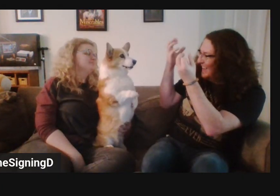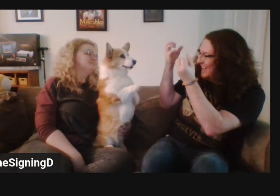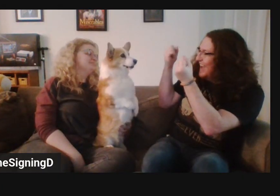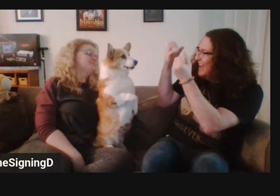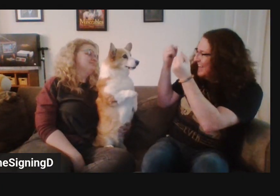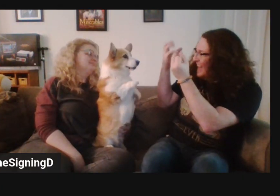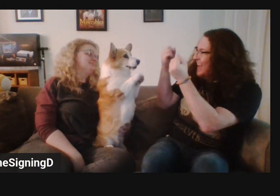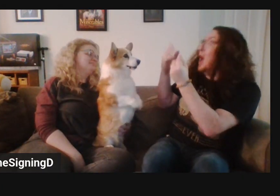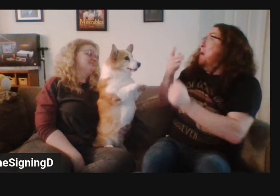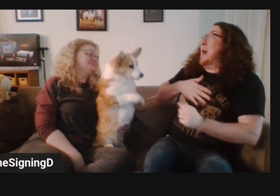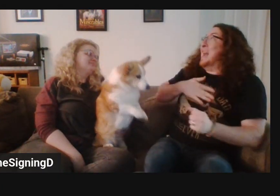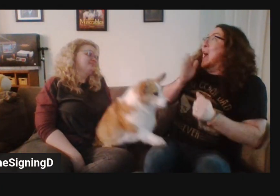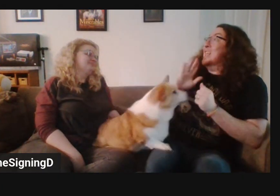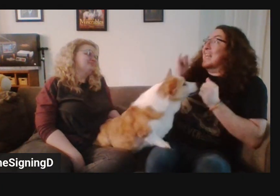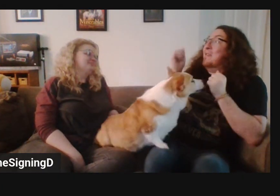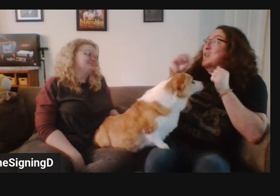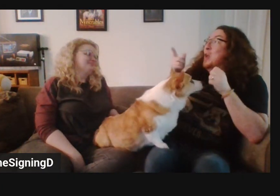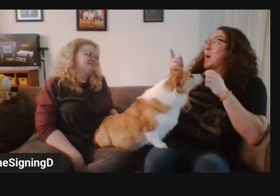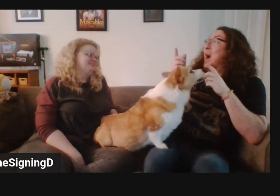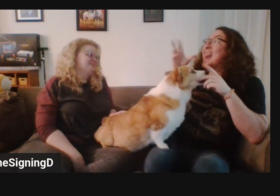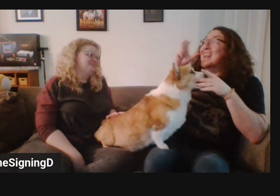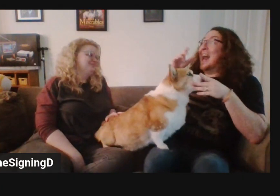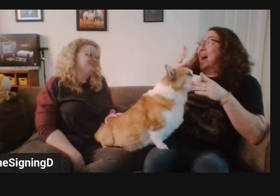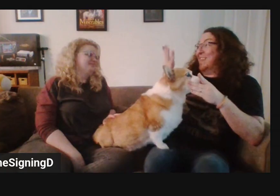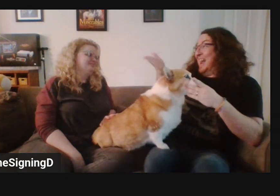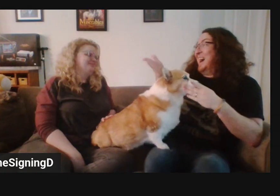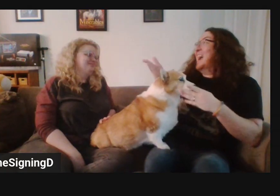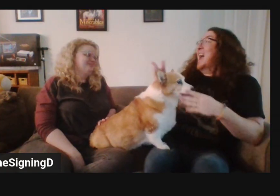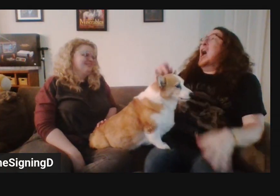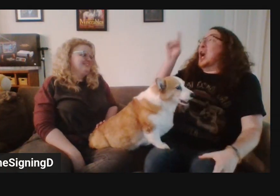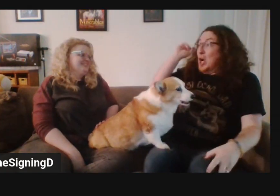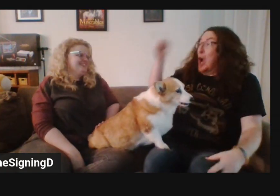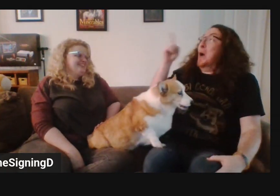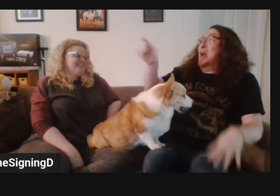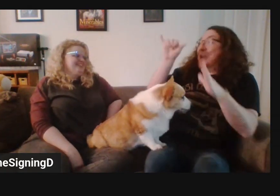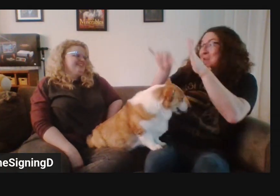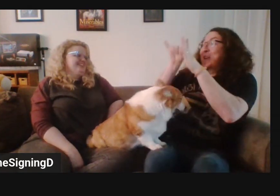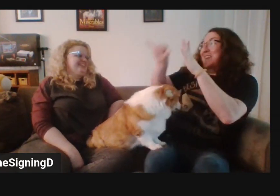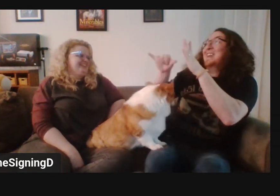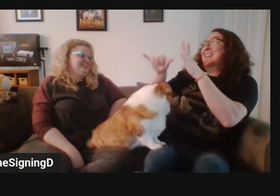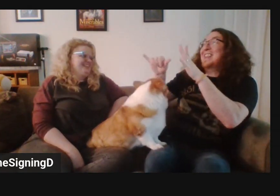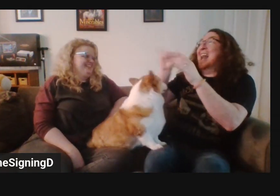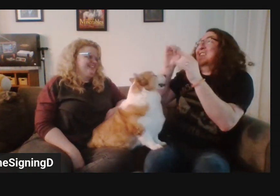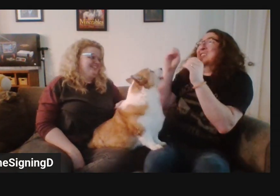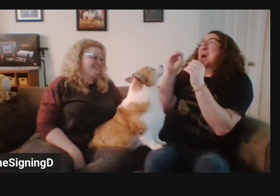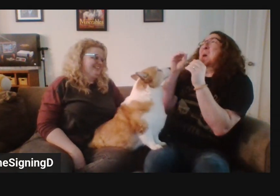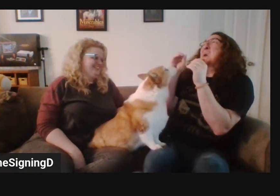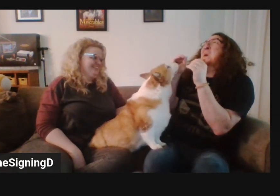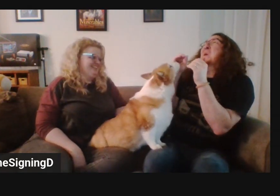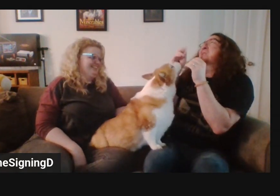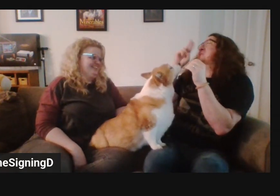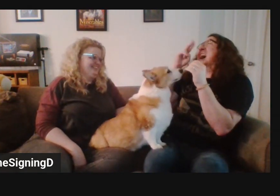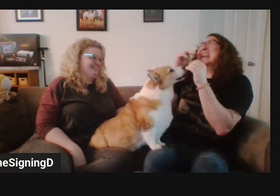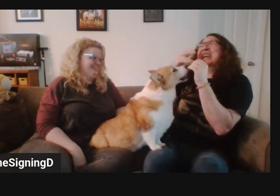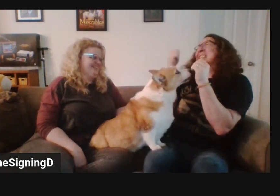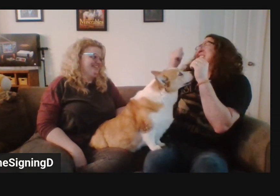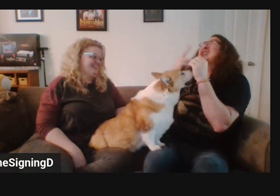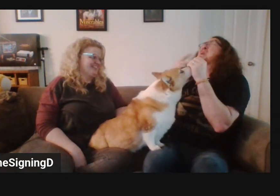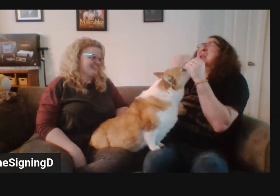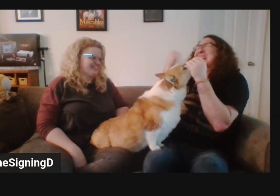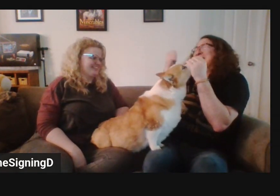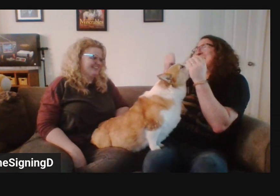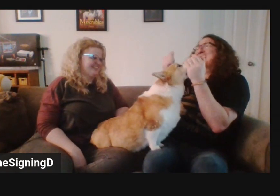Oh my gosh, if you guys are listening out there, Go to YouTube. Go to YouTube. That is just the funniest, cutest,